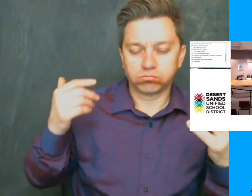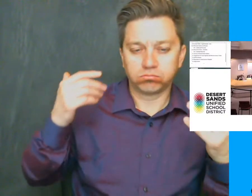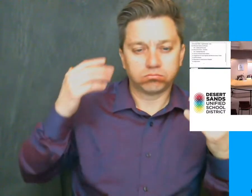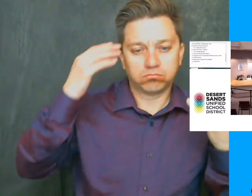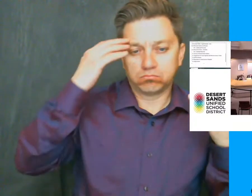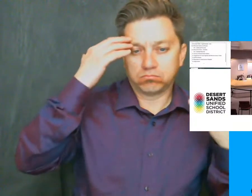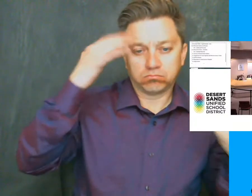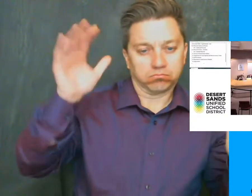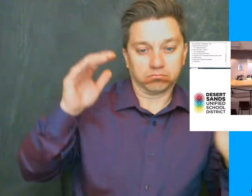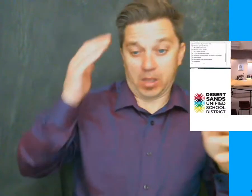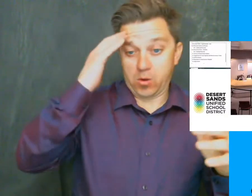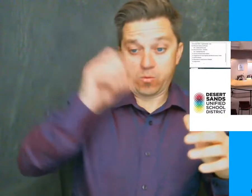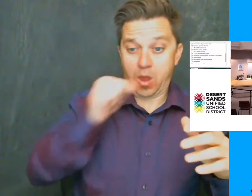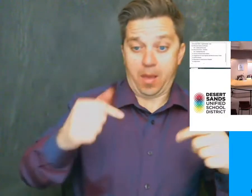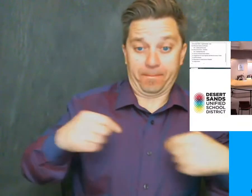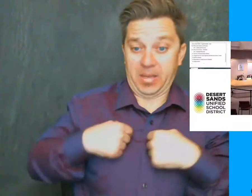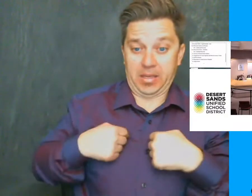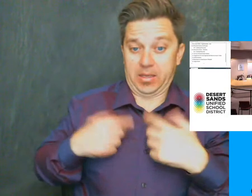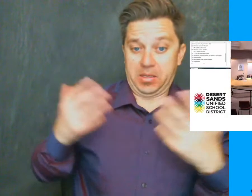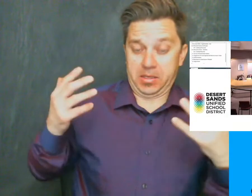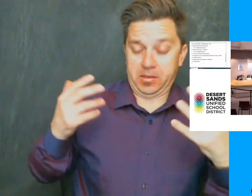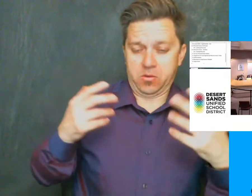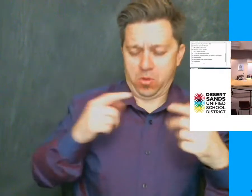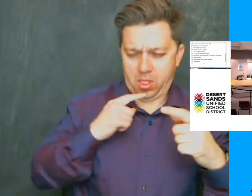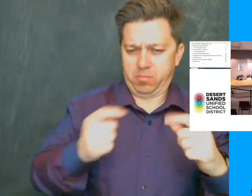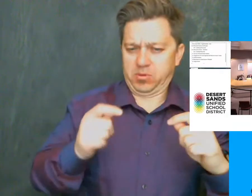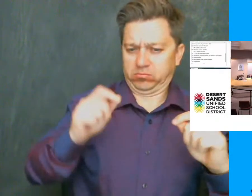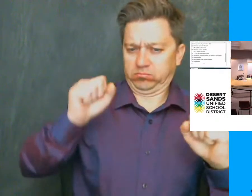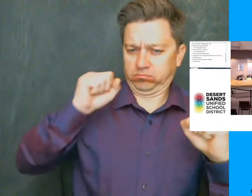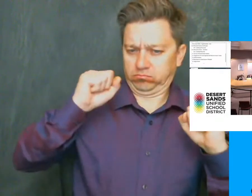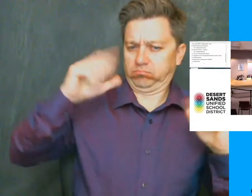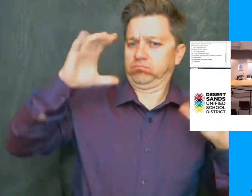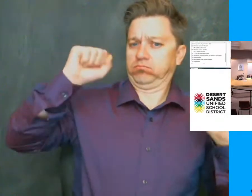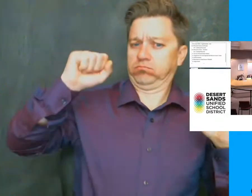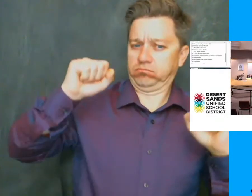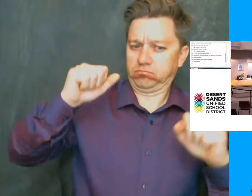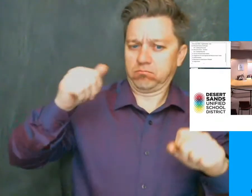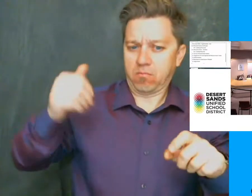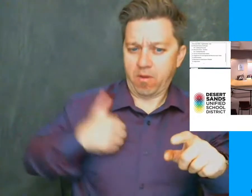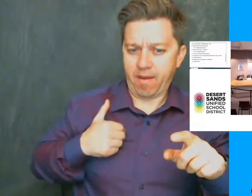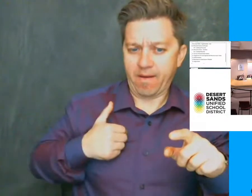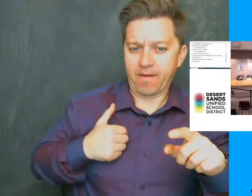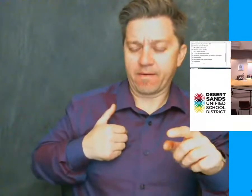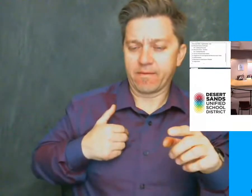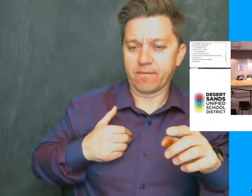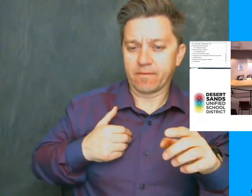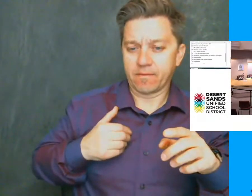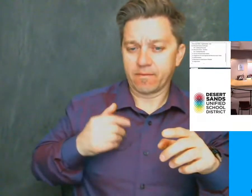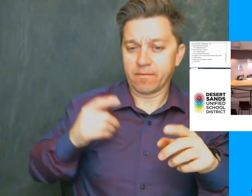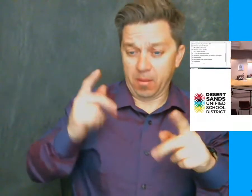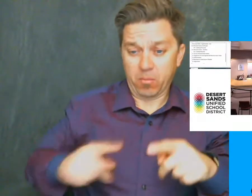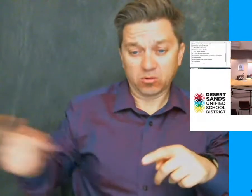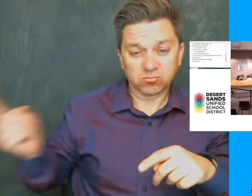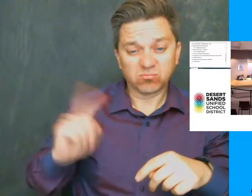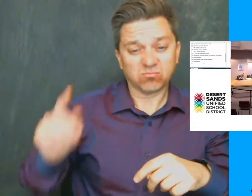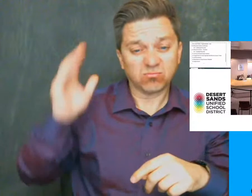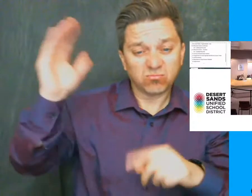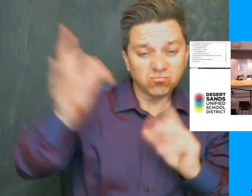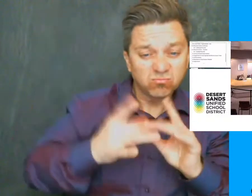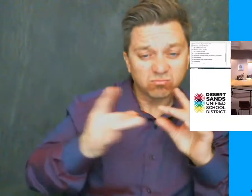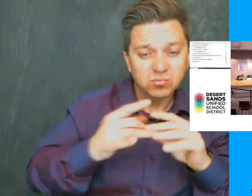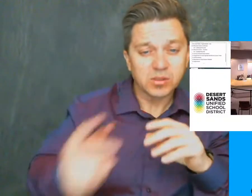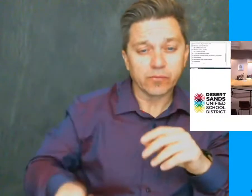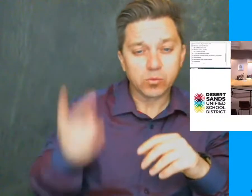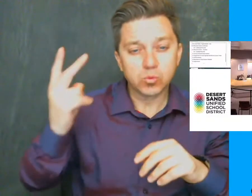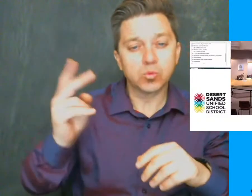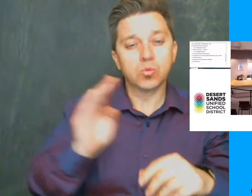I know it wasn't me, and I'm a little alarmed that we had someone came up to the dais and said that we had 2 sitting board members that